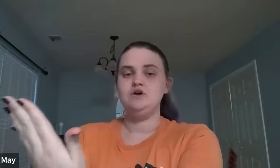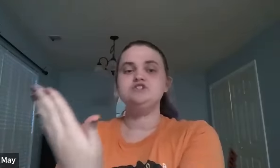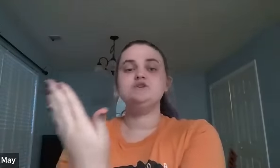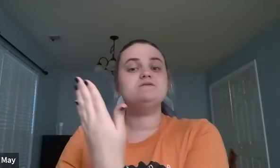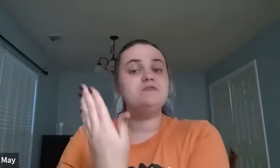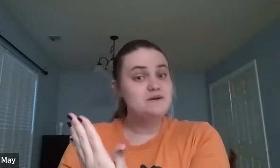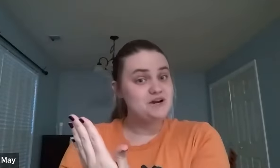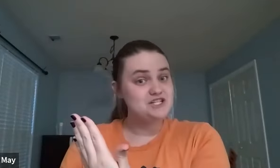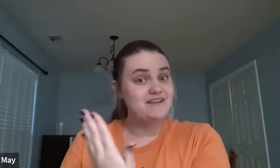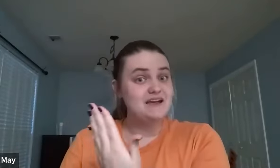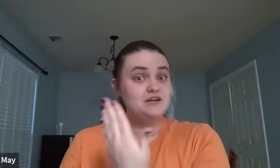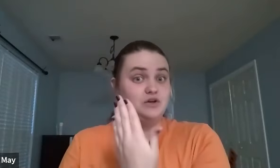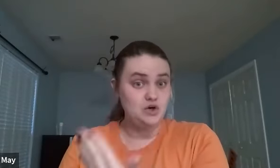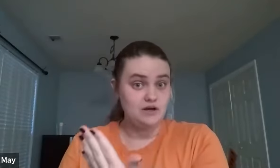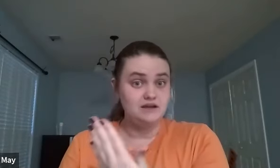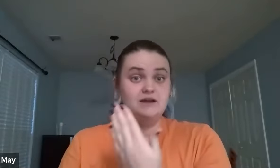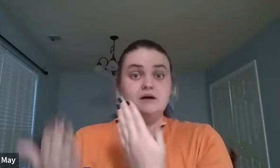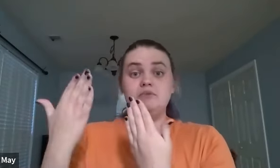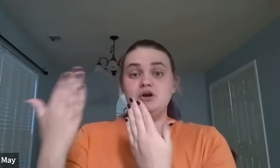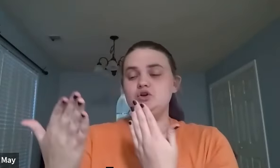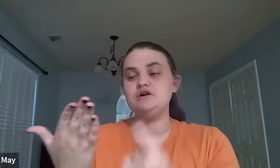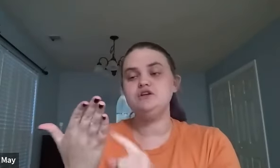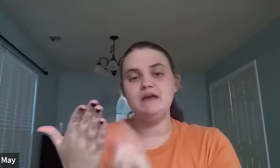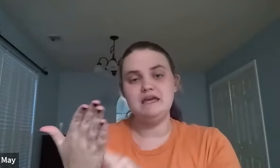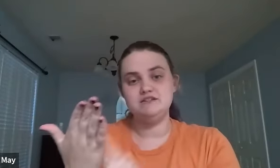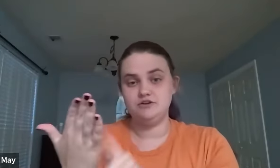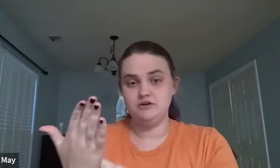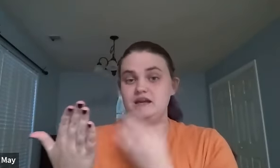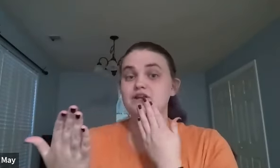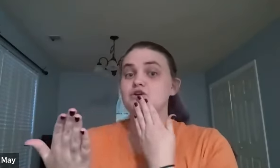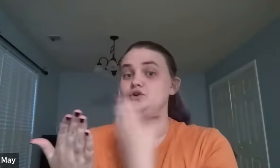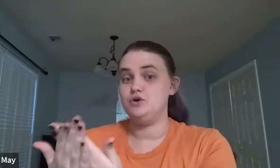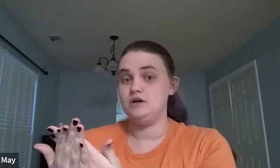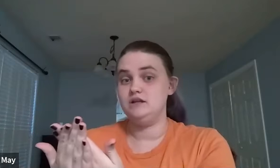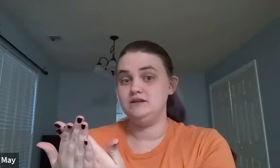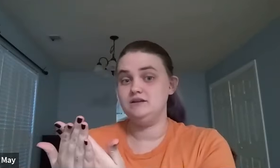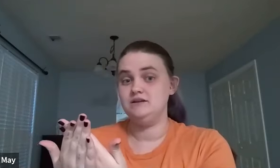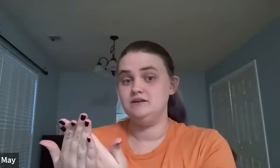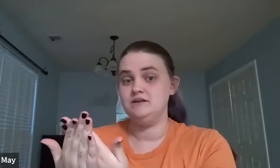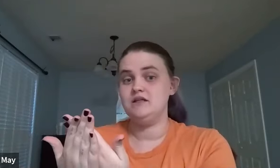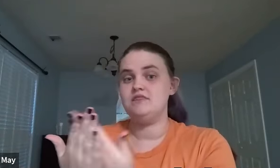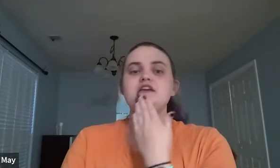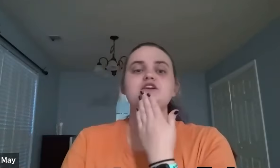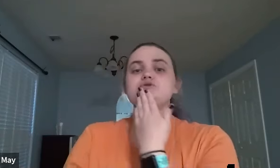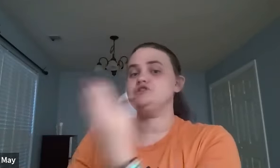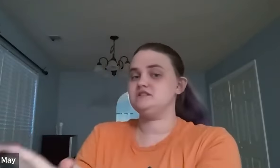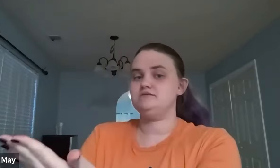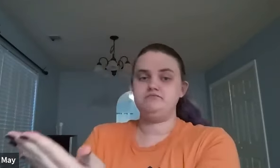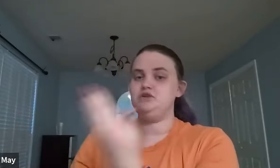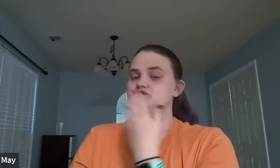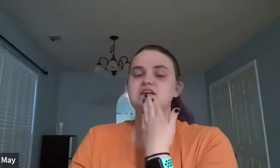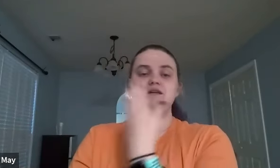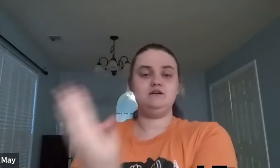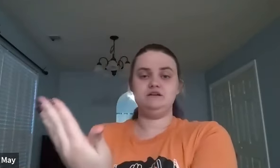So it's very much like good, but good, you end on your hand, good. Thank you, you just end it on its